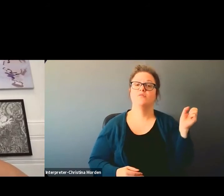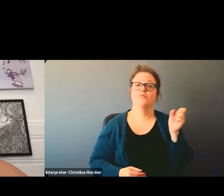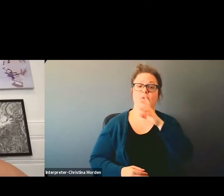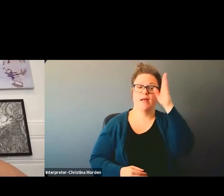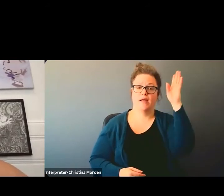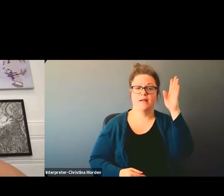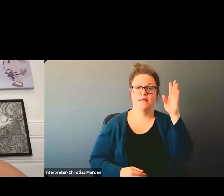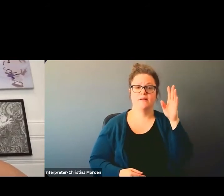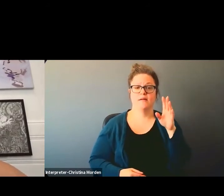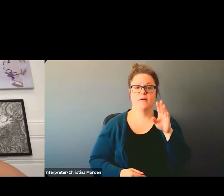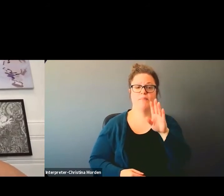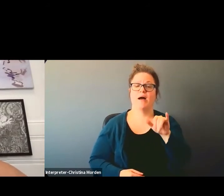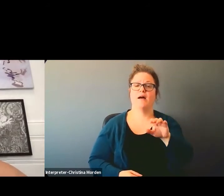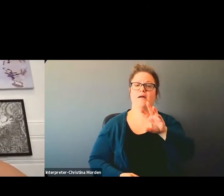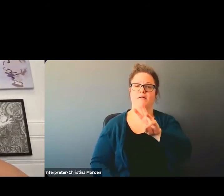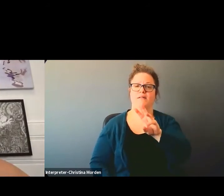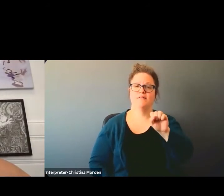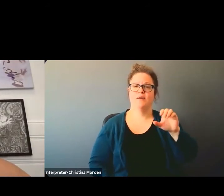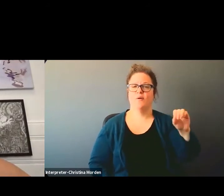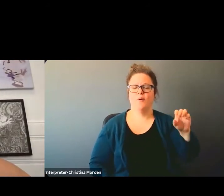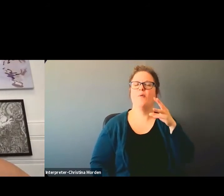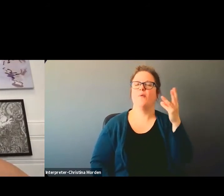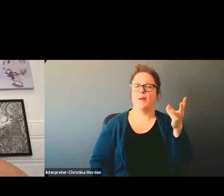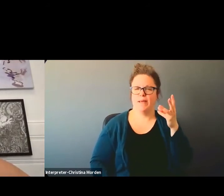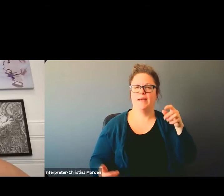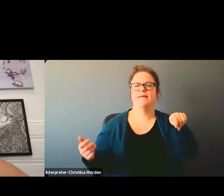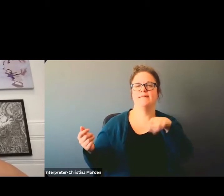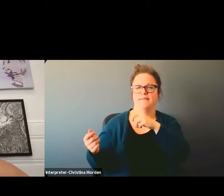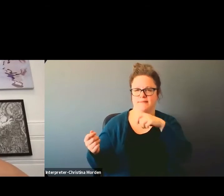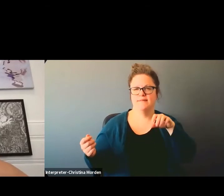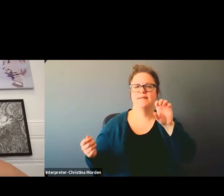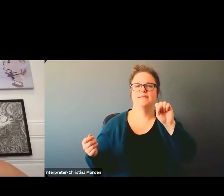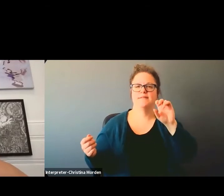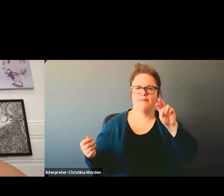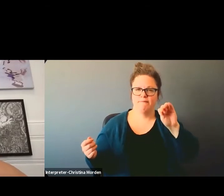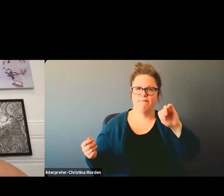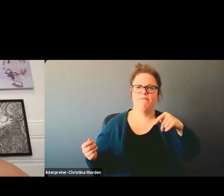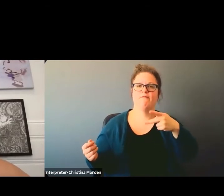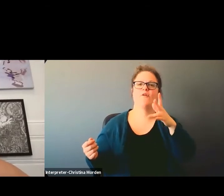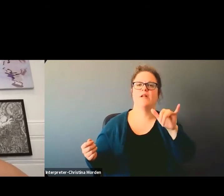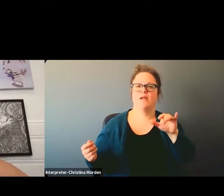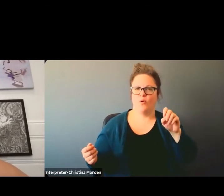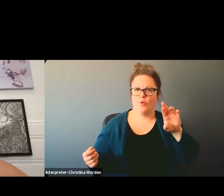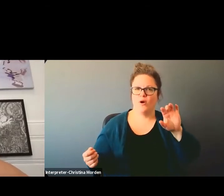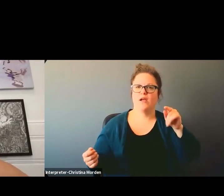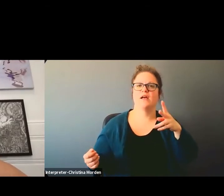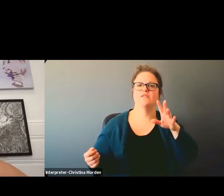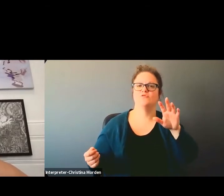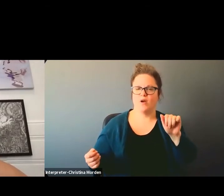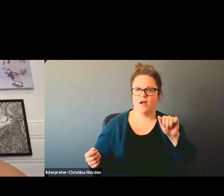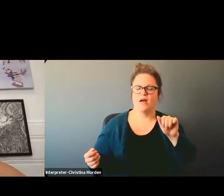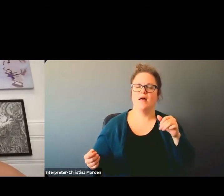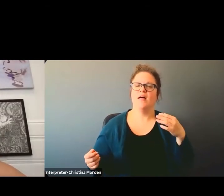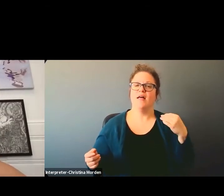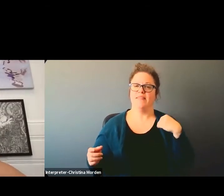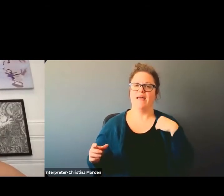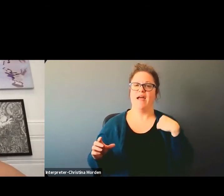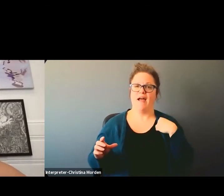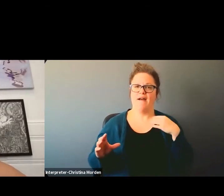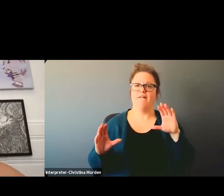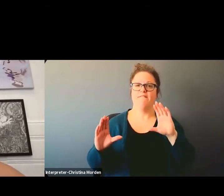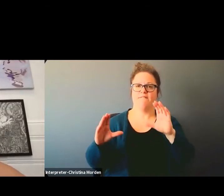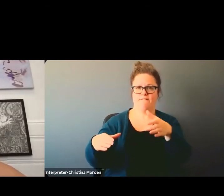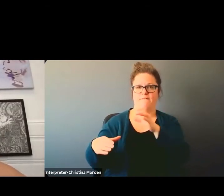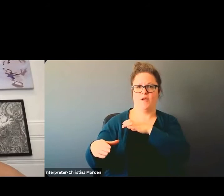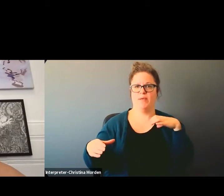Program at the Winnipeg Symphony Orchestra. If you have any questions about this guide and anything like that, Brent Johnson, who